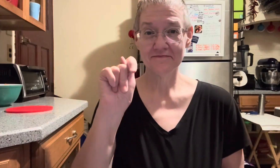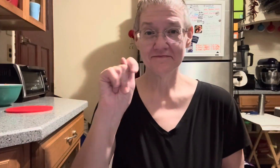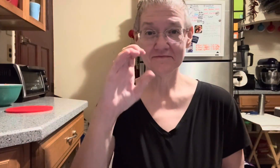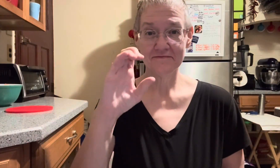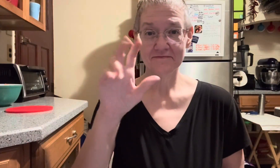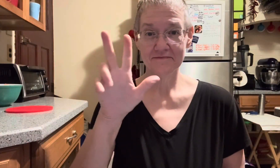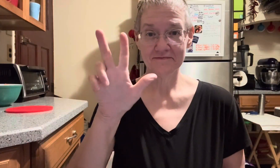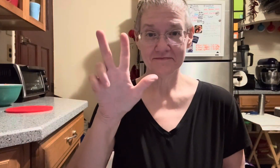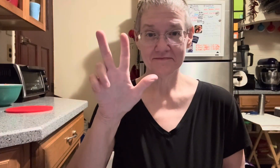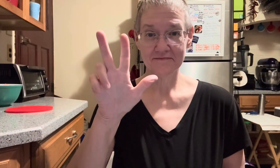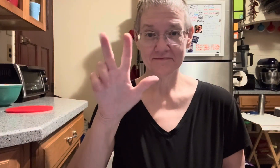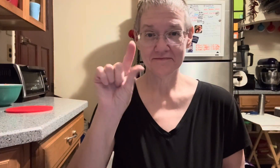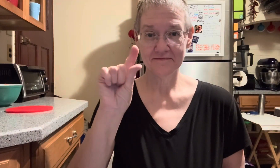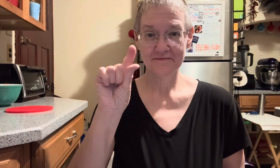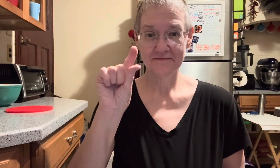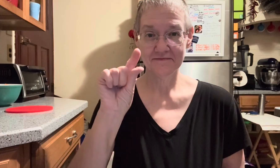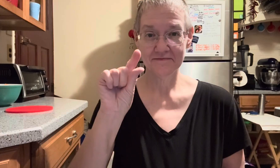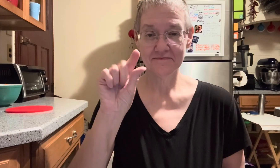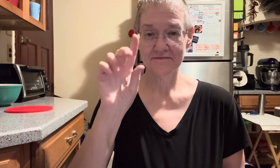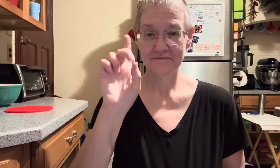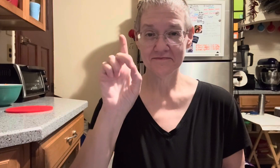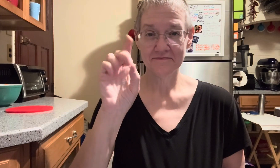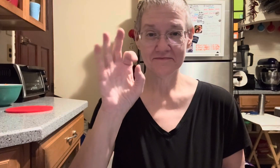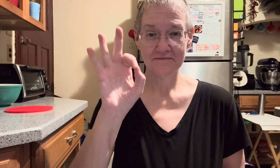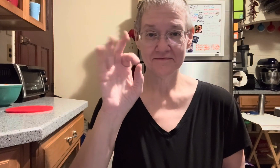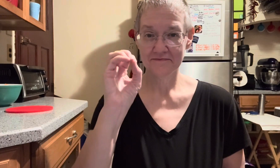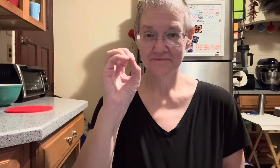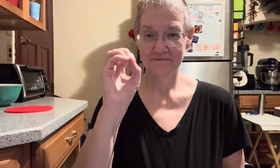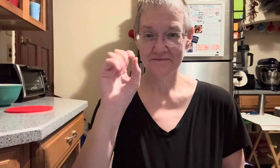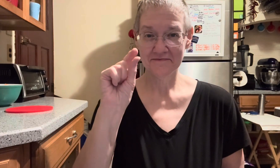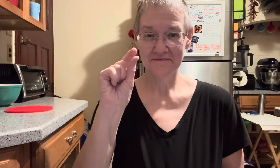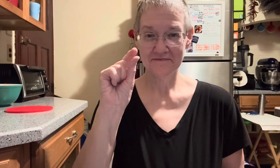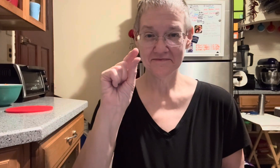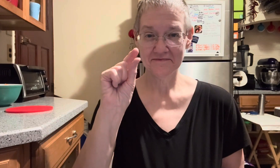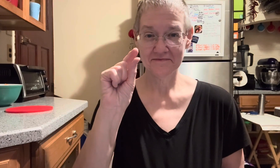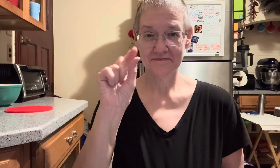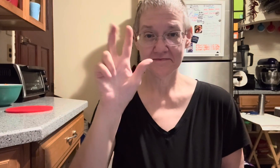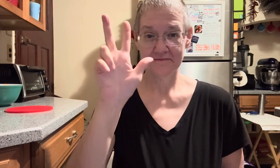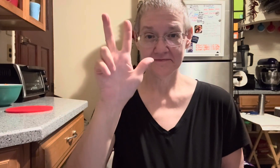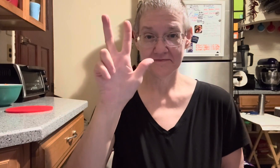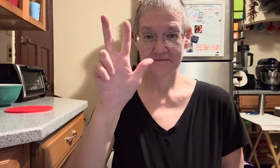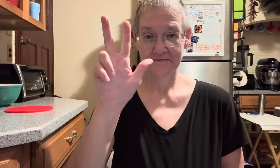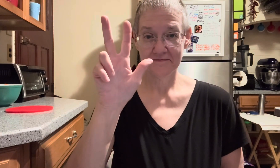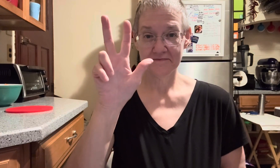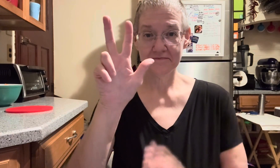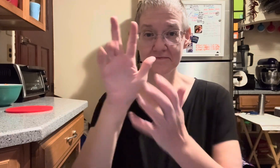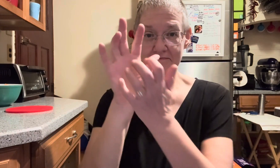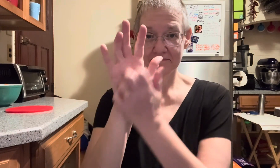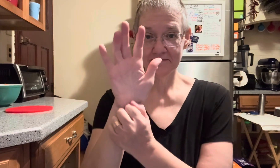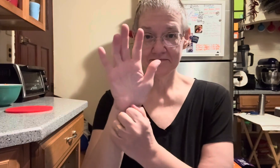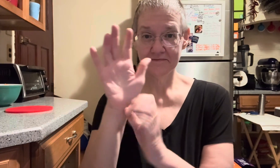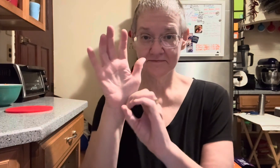It has 3 grams of total carbs, but no dietary fiber. So 3 minus